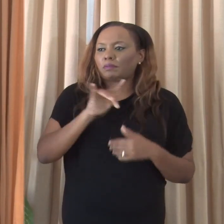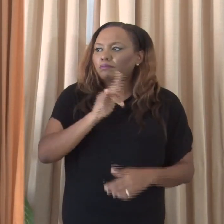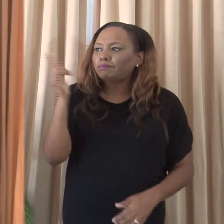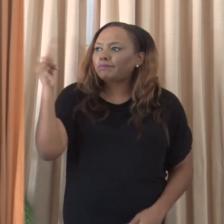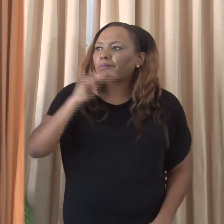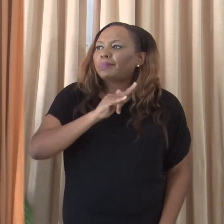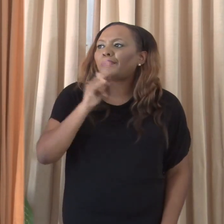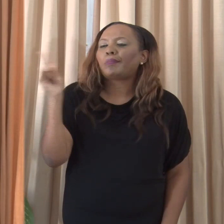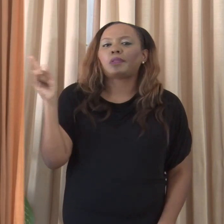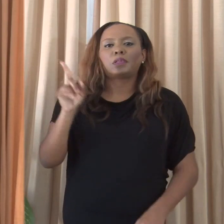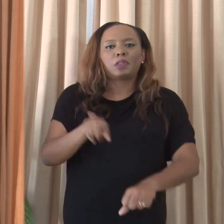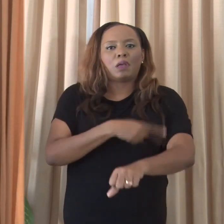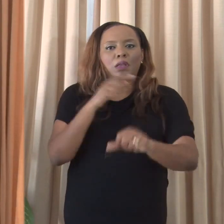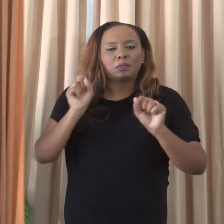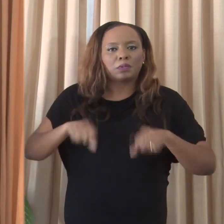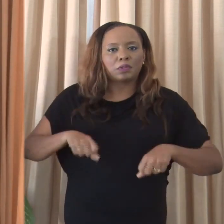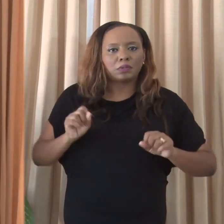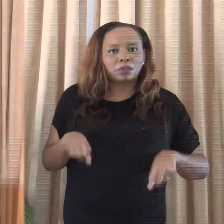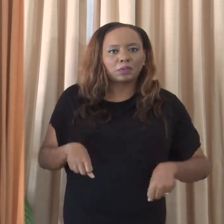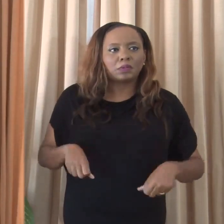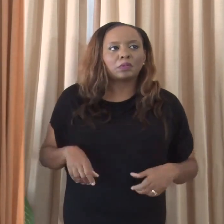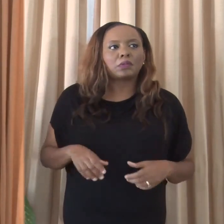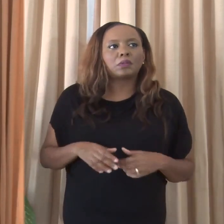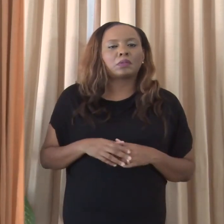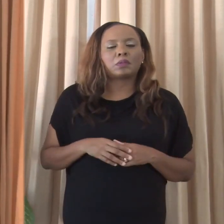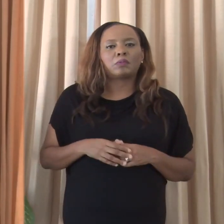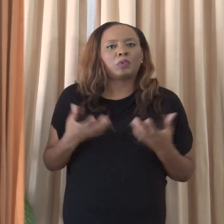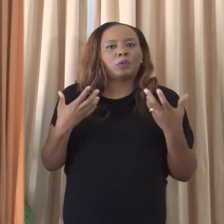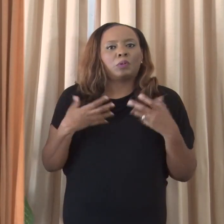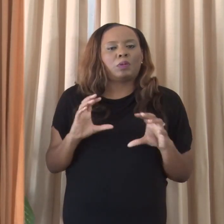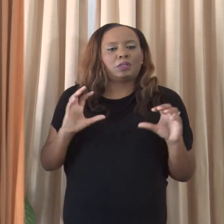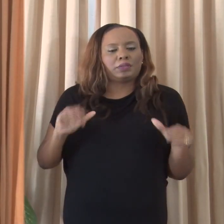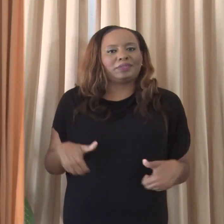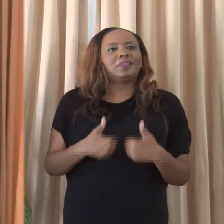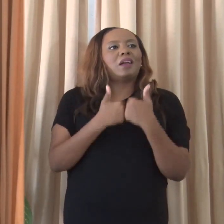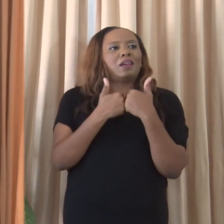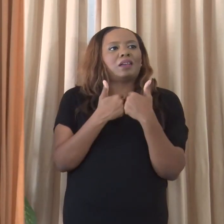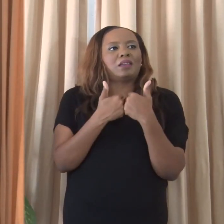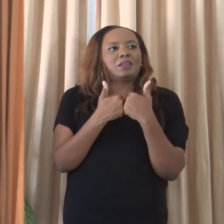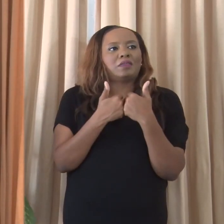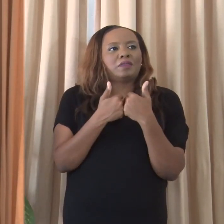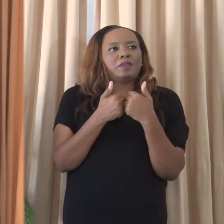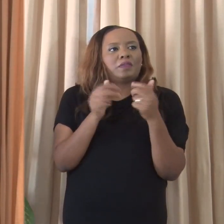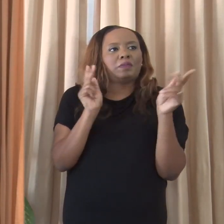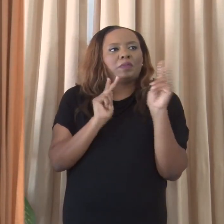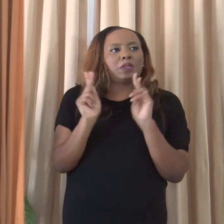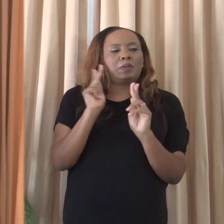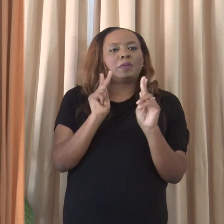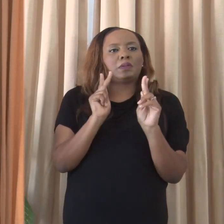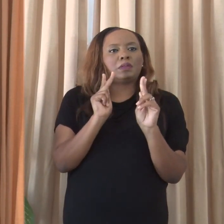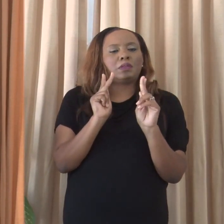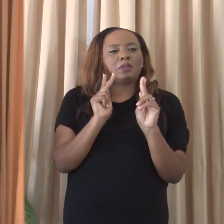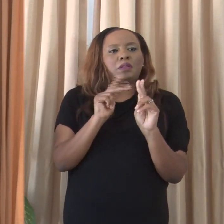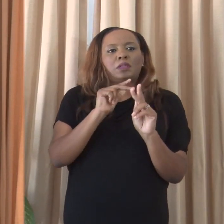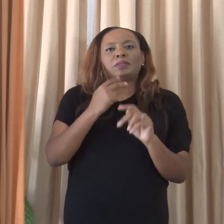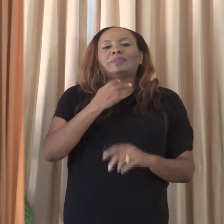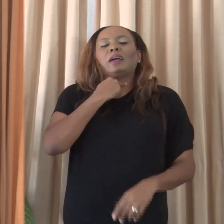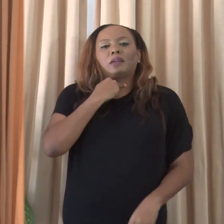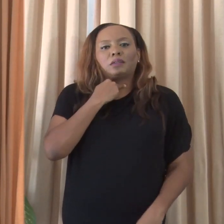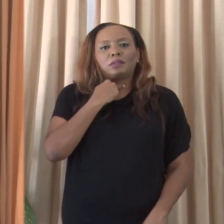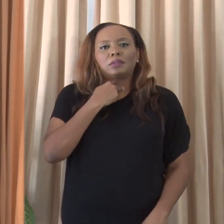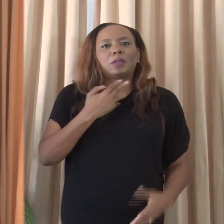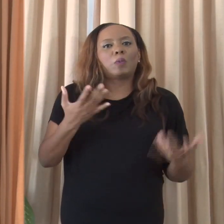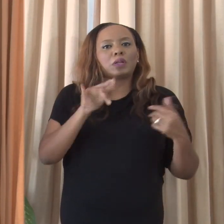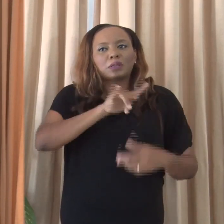long as possible is to make sure that we remove the challenge of persons being able to get home.